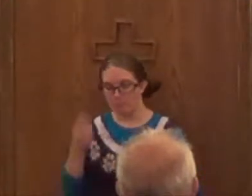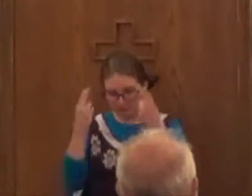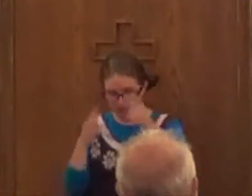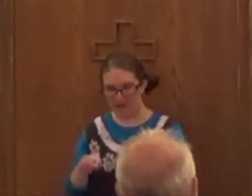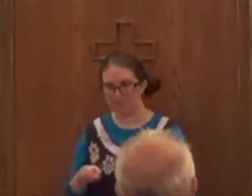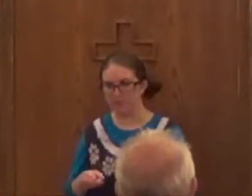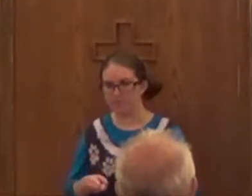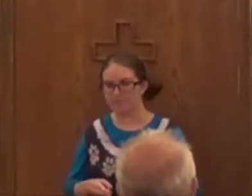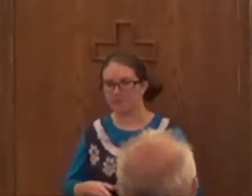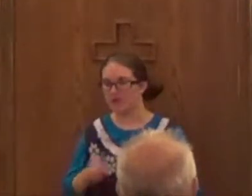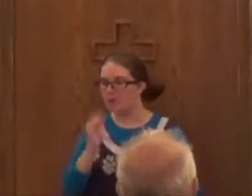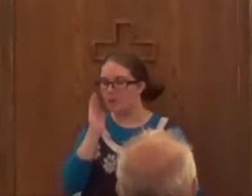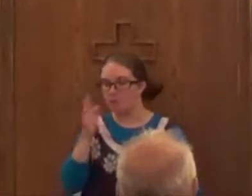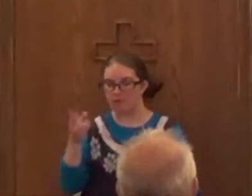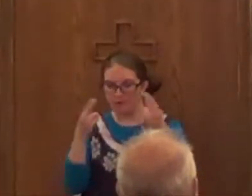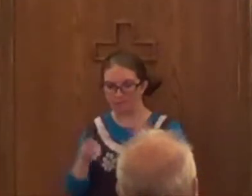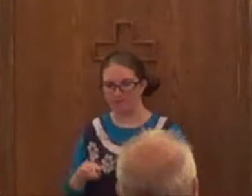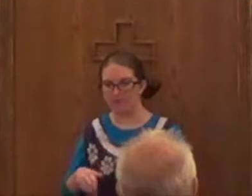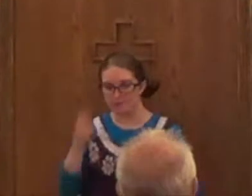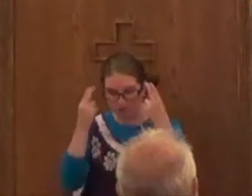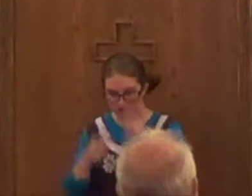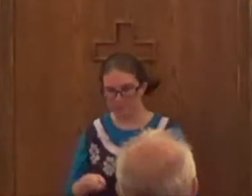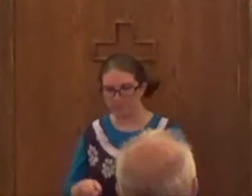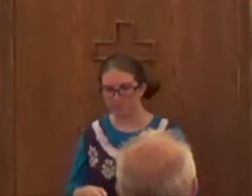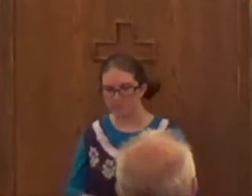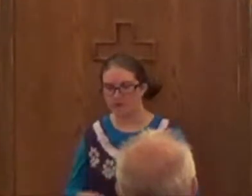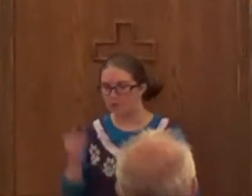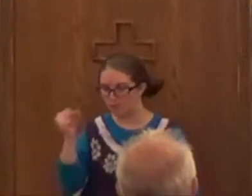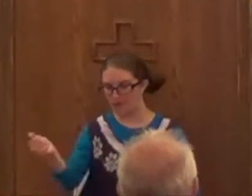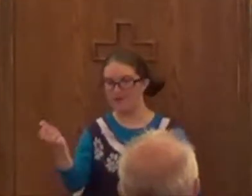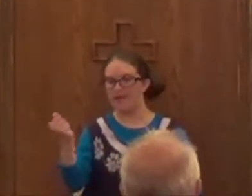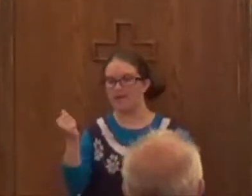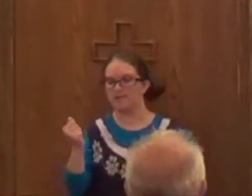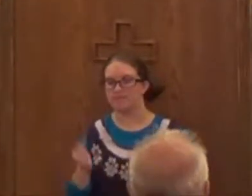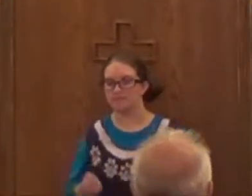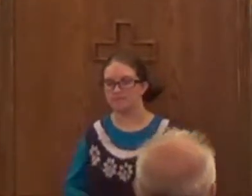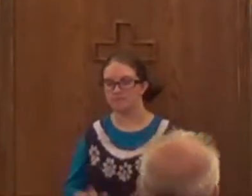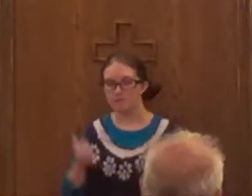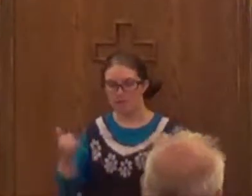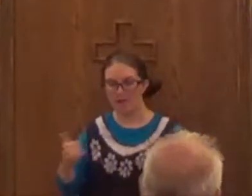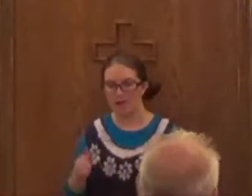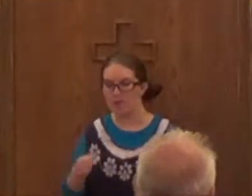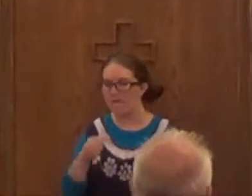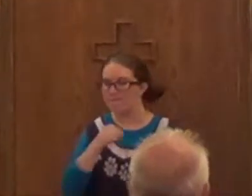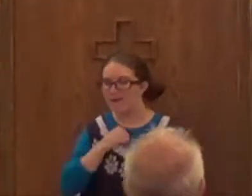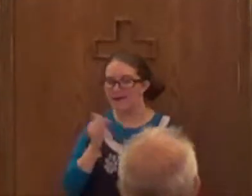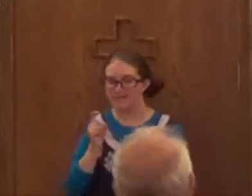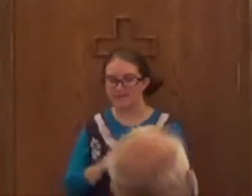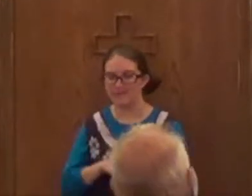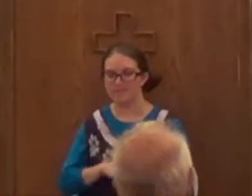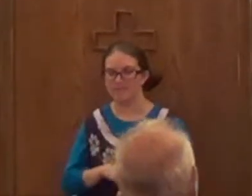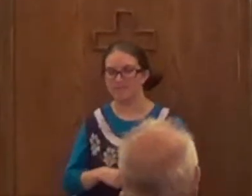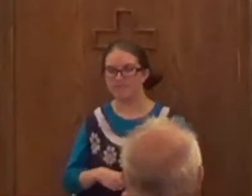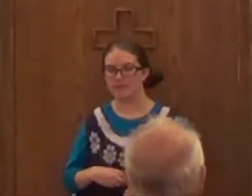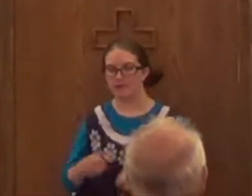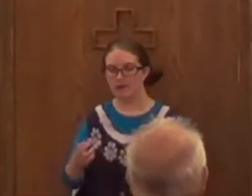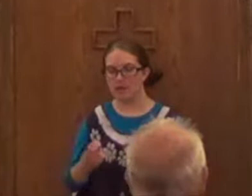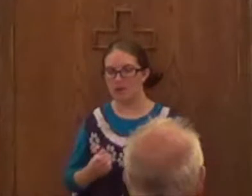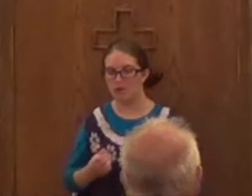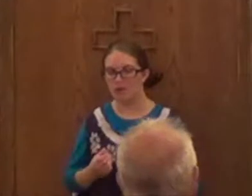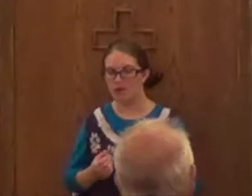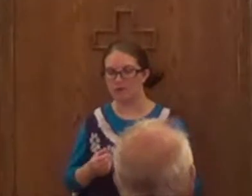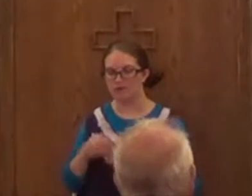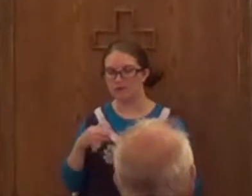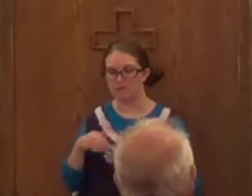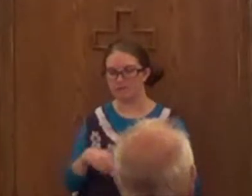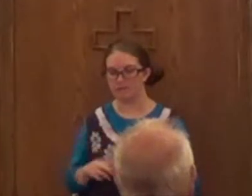is going to happen, then it's going to happen right now or on my time. He expected to be in